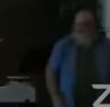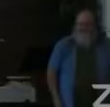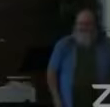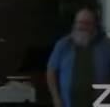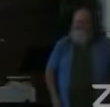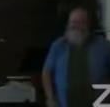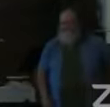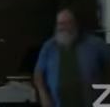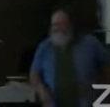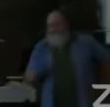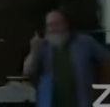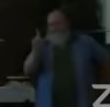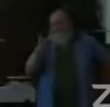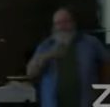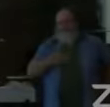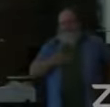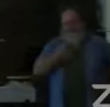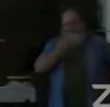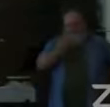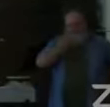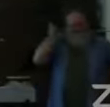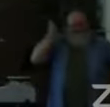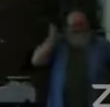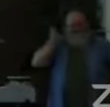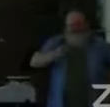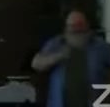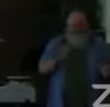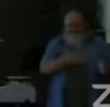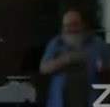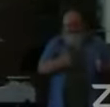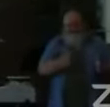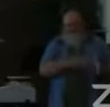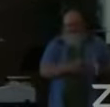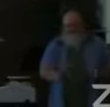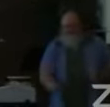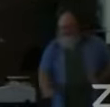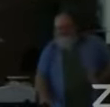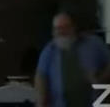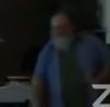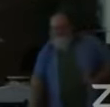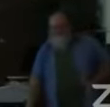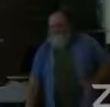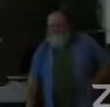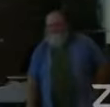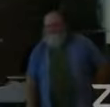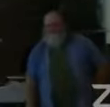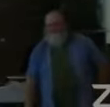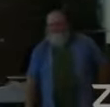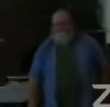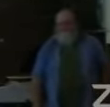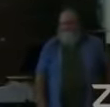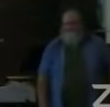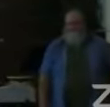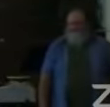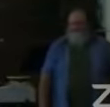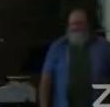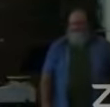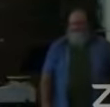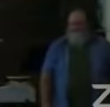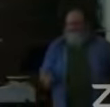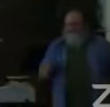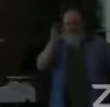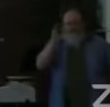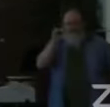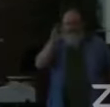One of my favorite songs, kids' songs when my kids were little, was on the Donut Man videos. It was